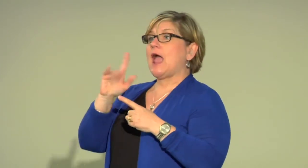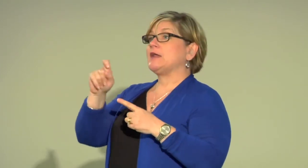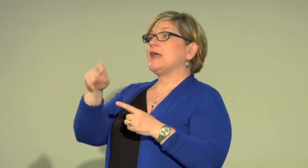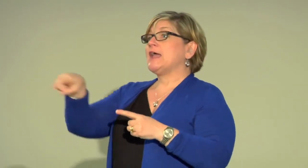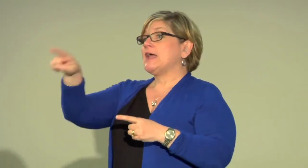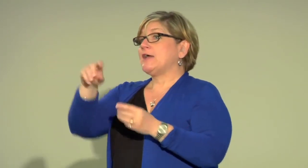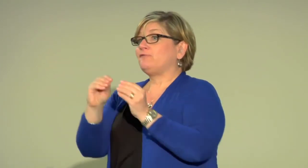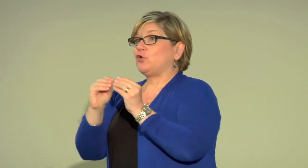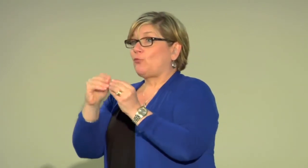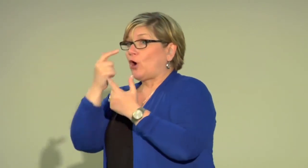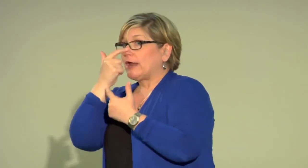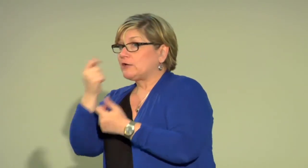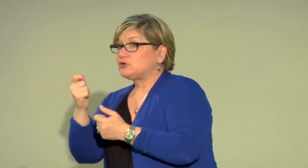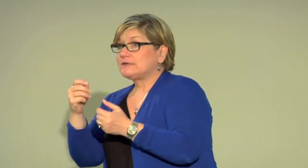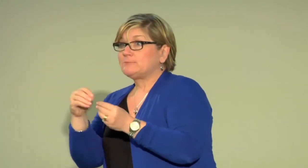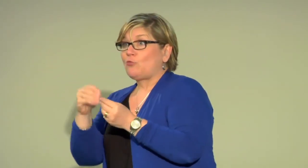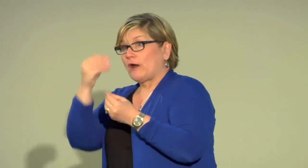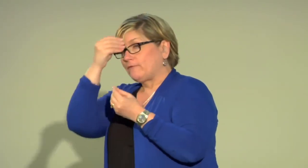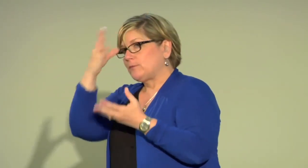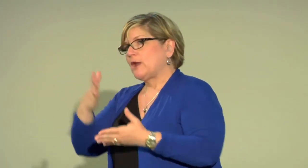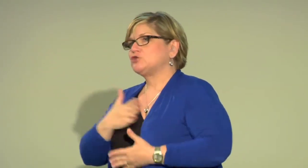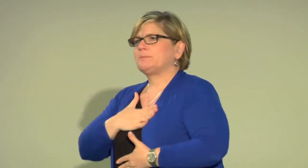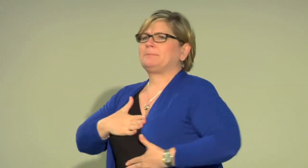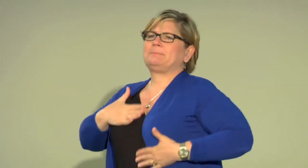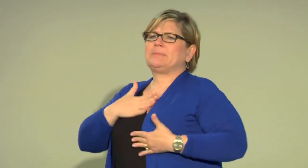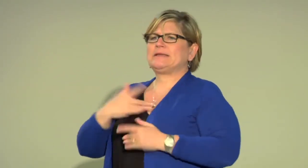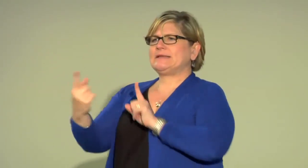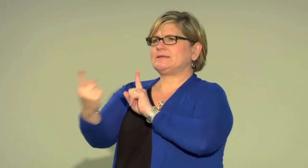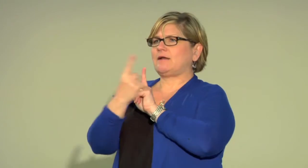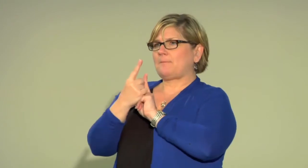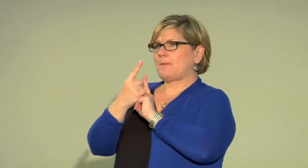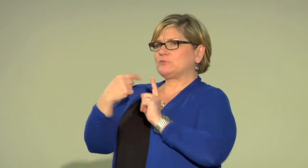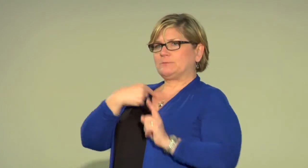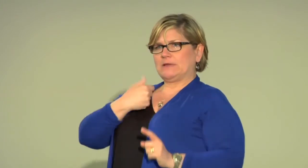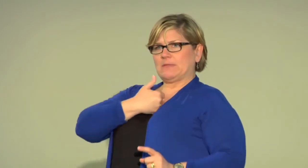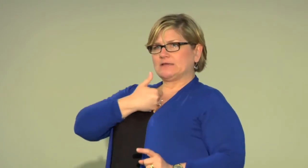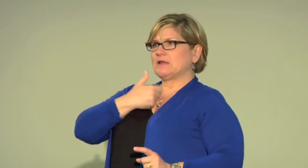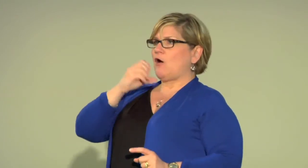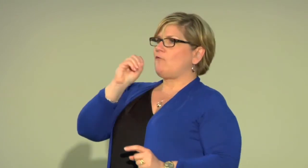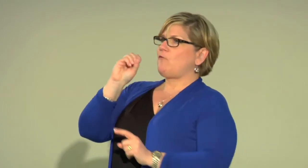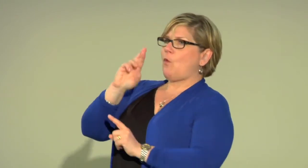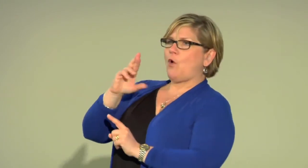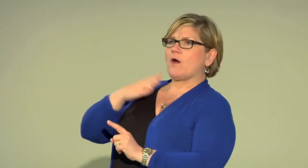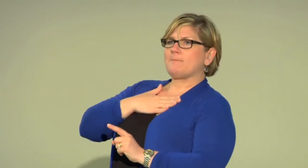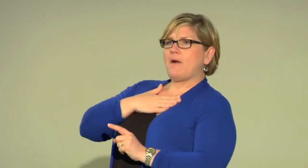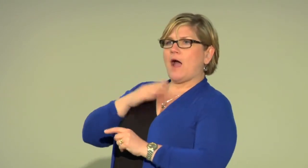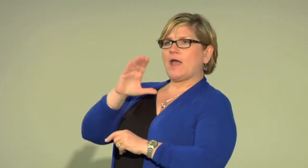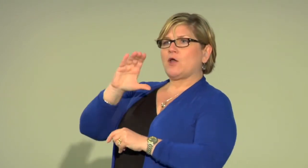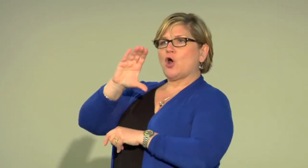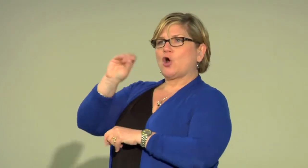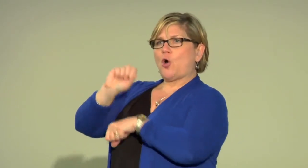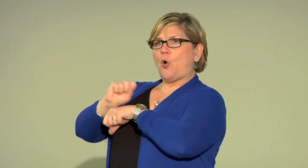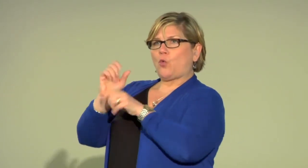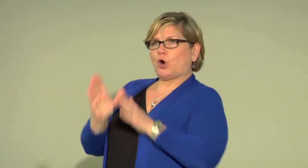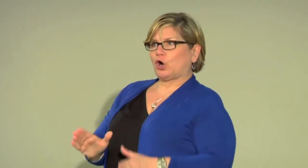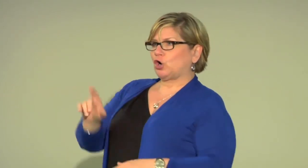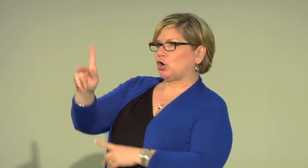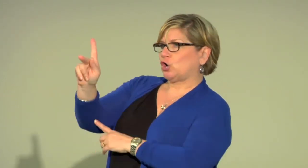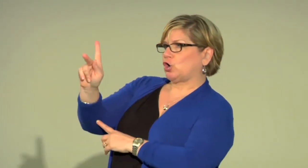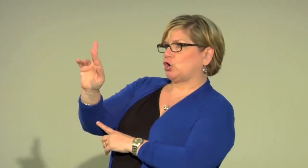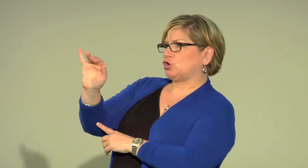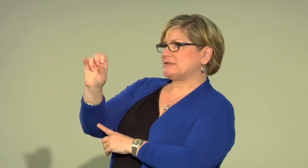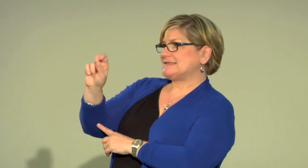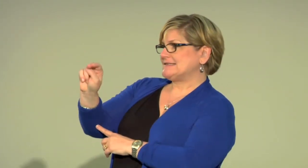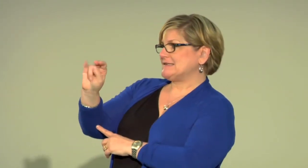as of July 10th, and we are very excited about that. So if you are more interested and would like more information, please come and see me, or you can